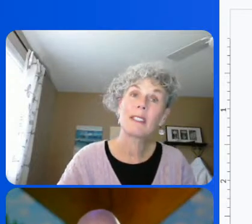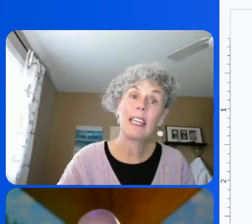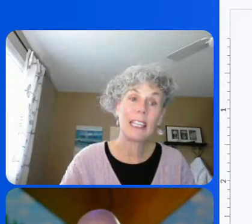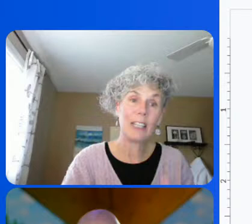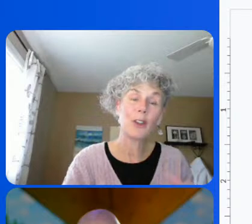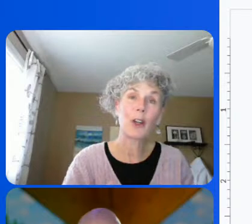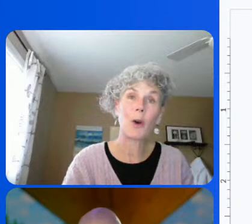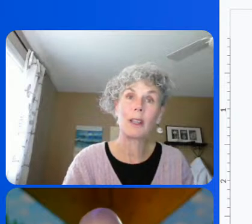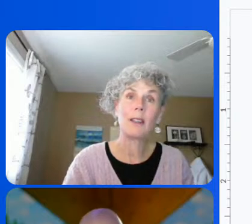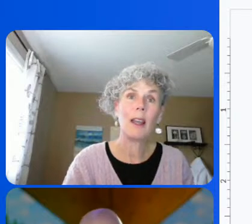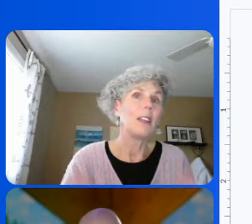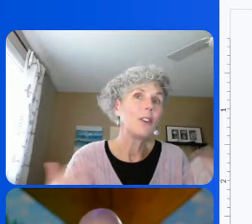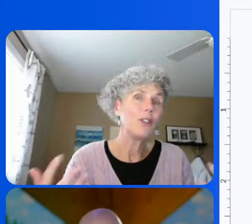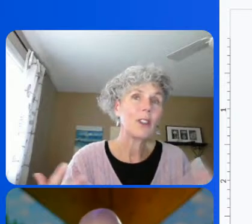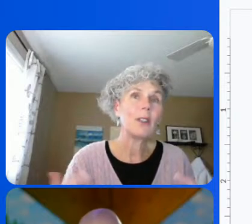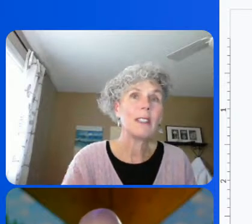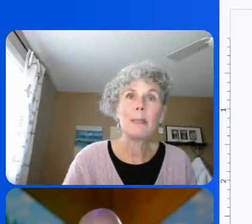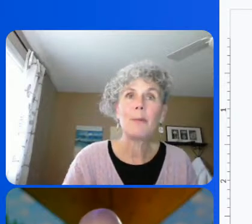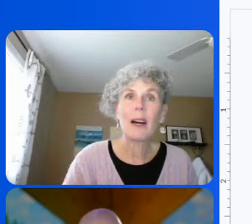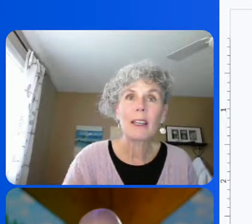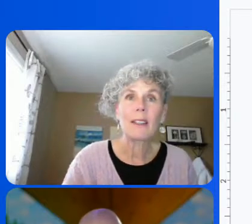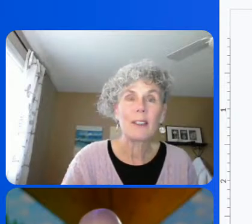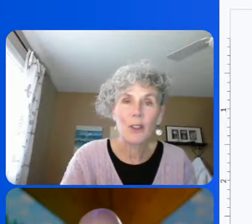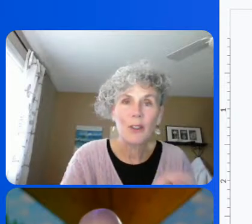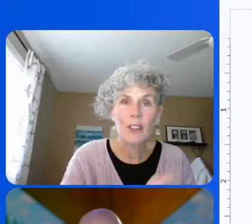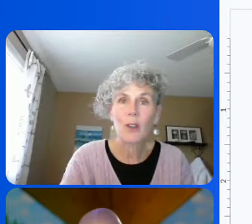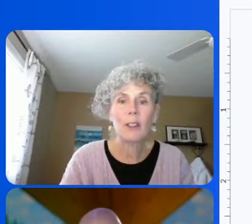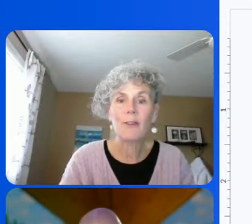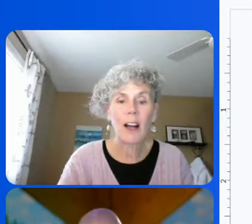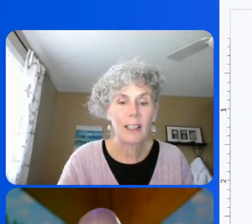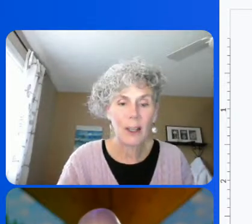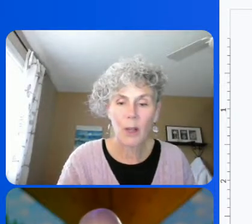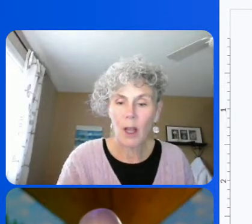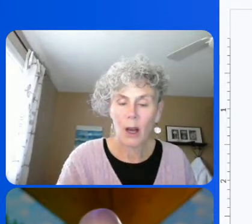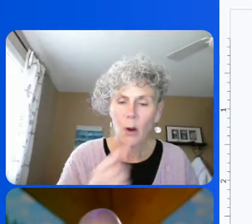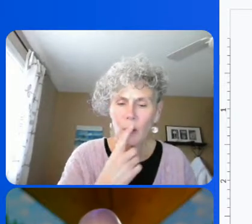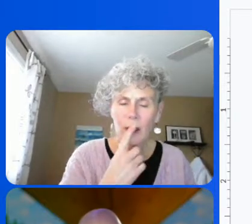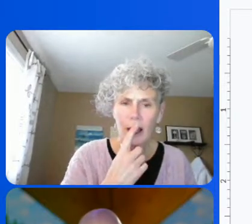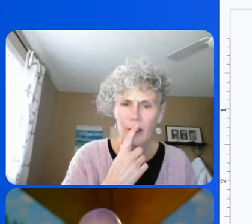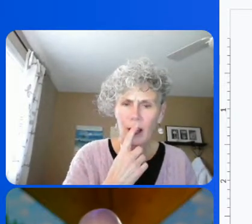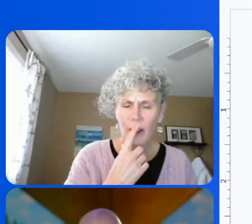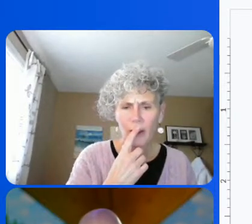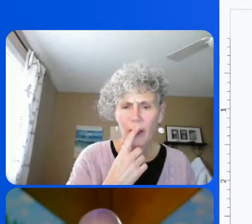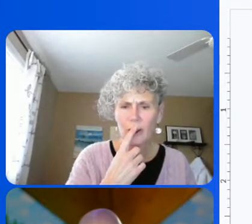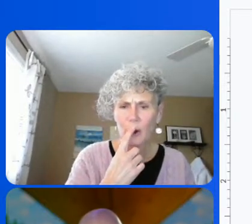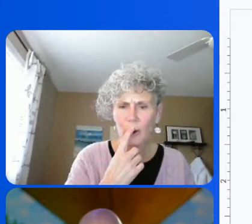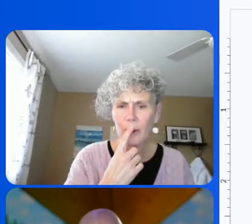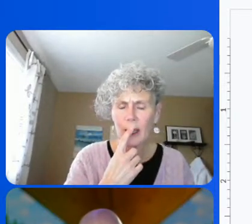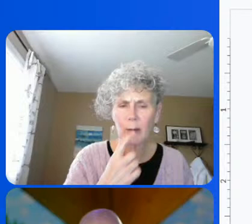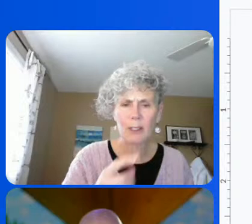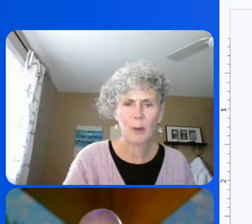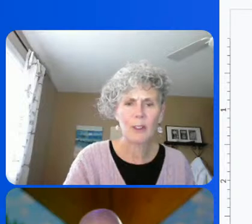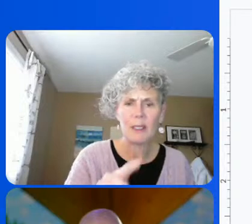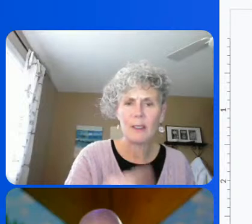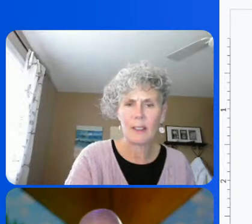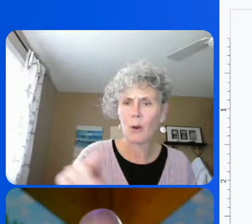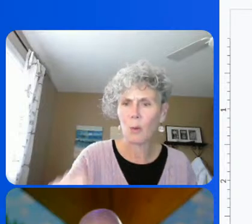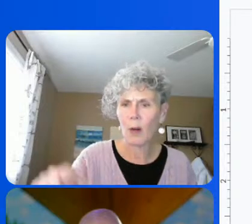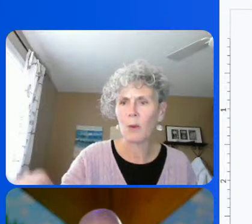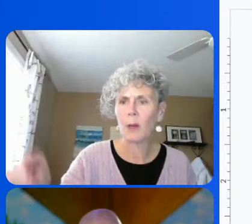mistake in your coding, you're just going to debug it. So you're just going to find out, oh, well, I thought that I told them that it was supposed to be 0, 1, 1,